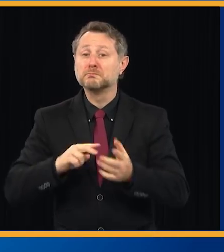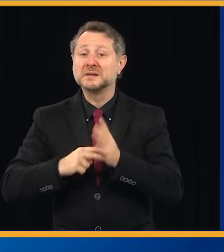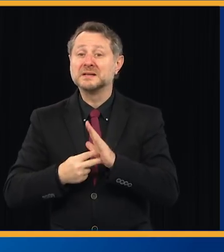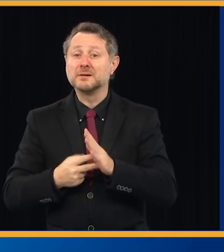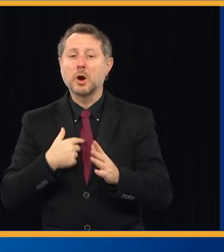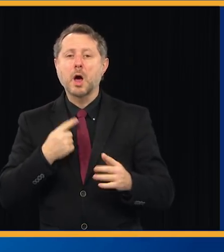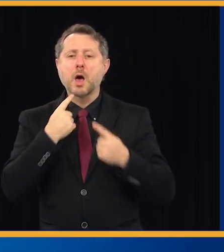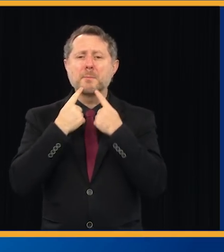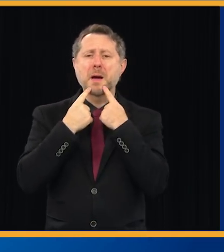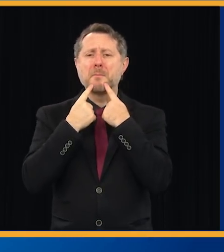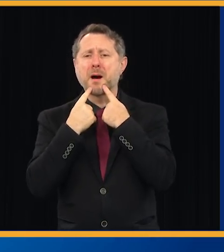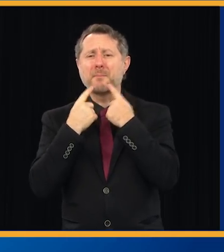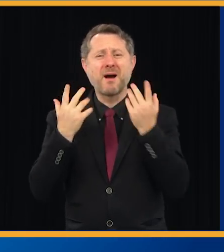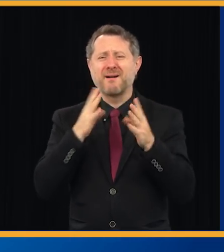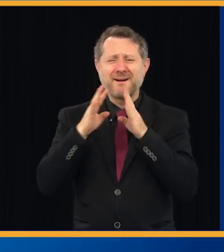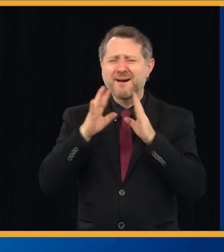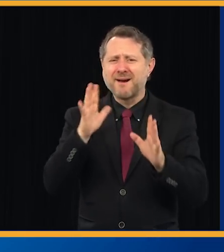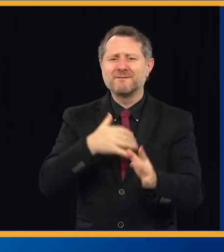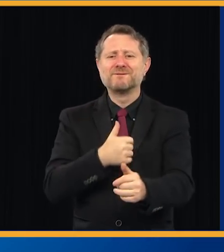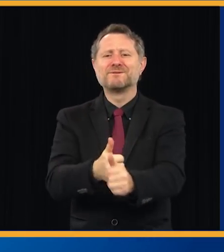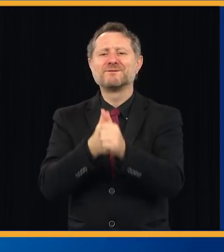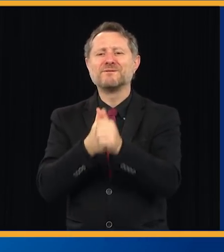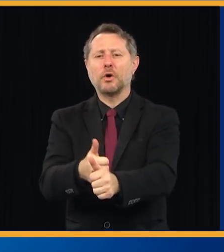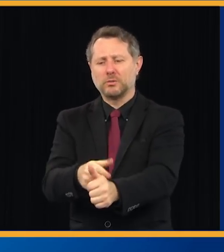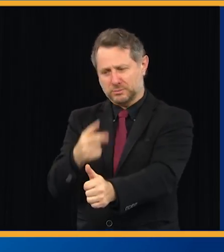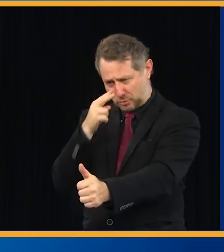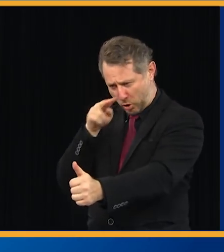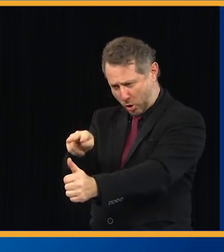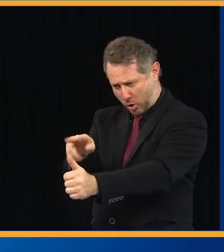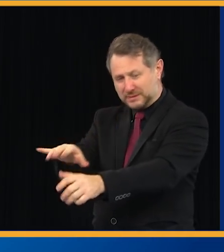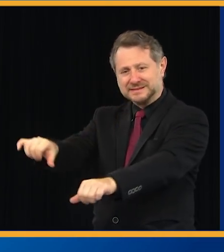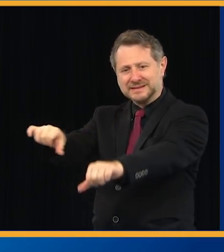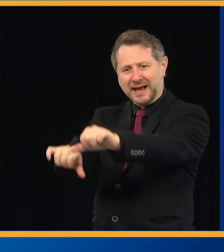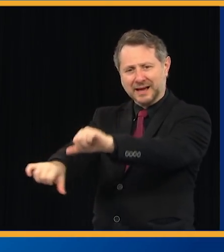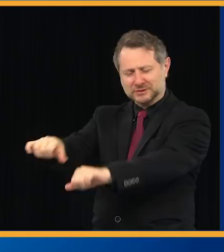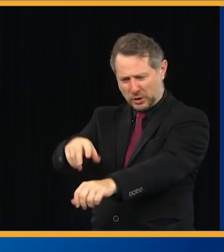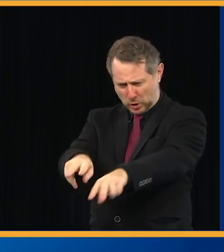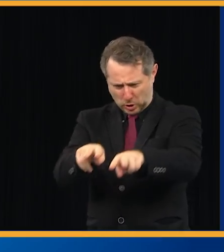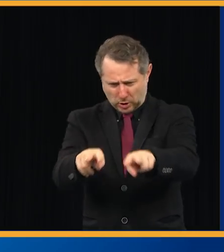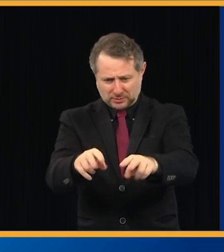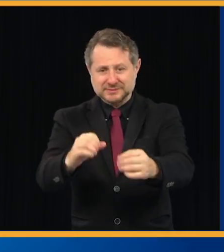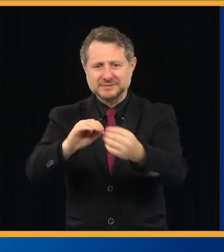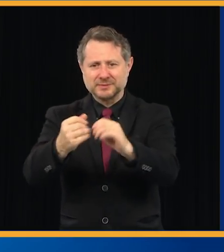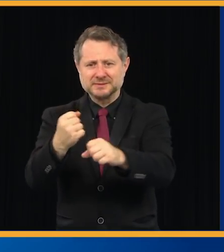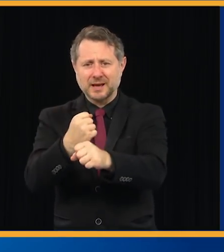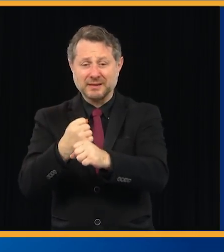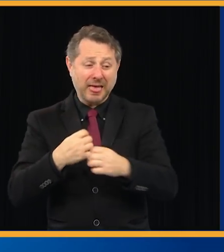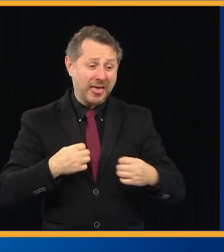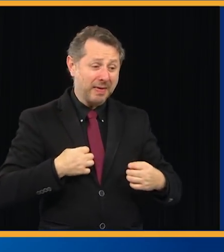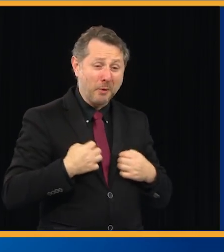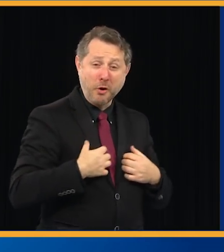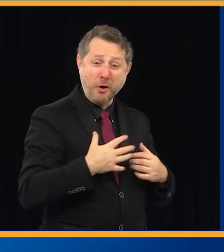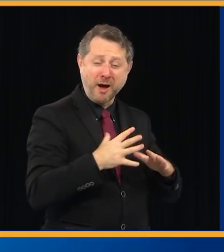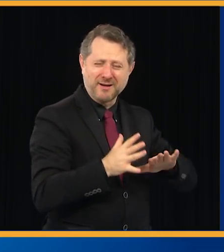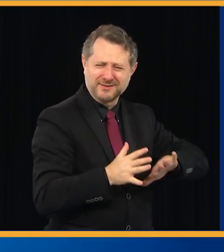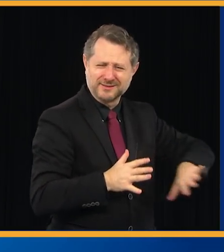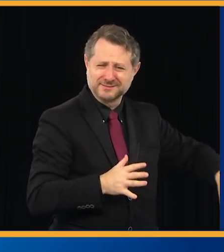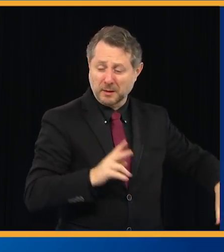data, put the politics aside and the emotion aside. What we're doing